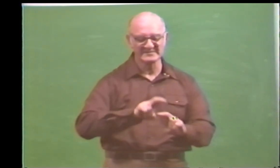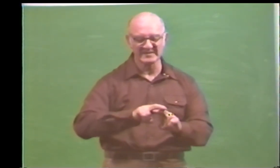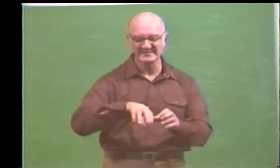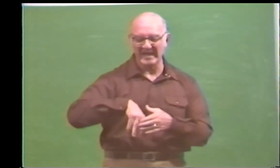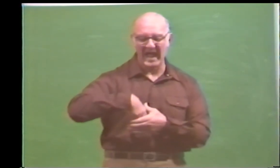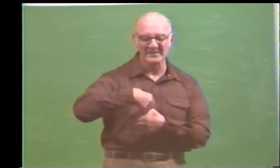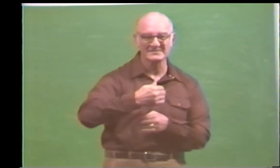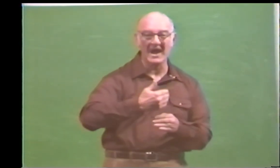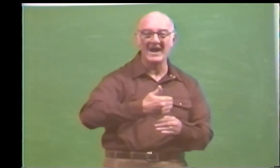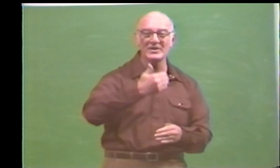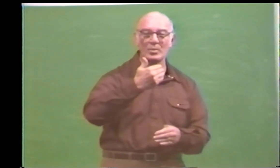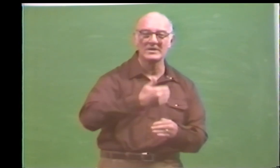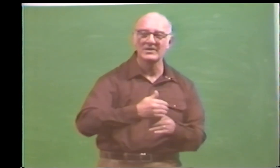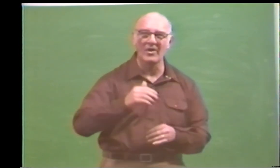sits outside the window,